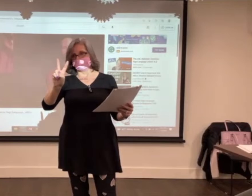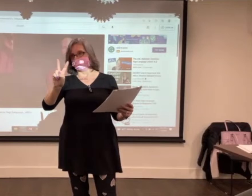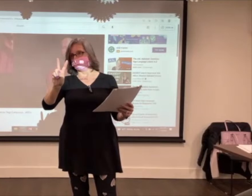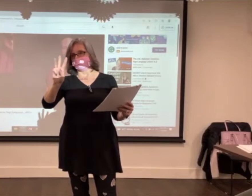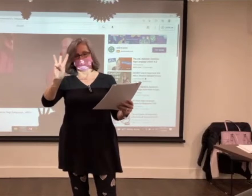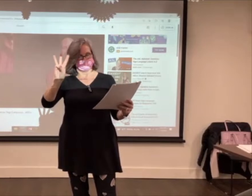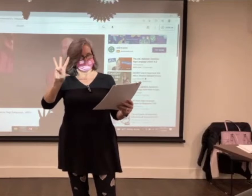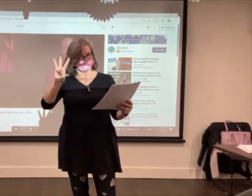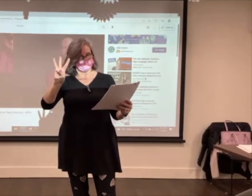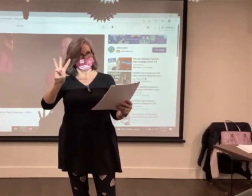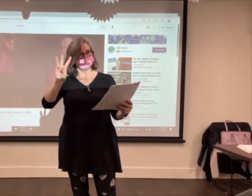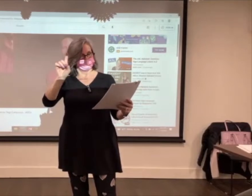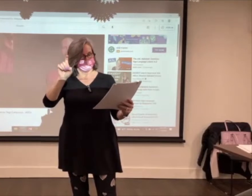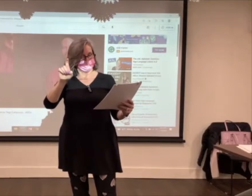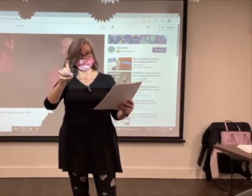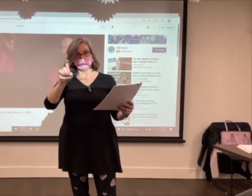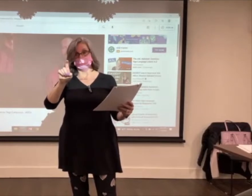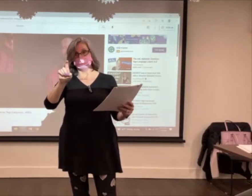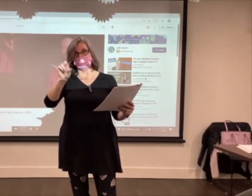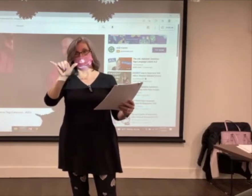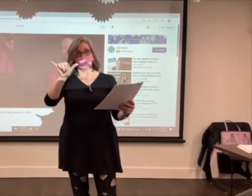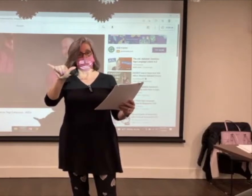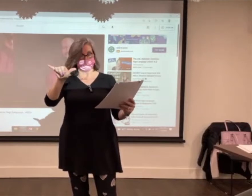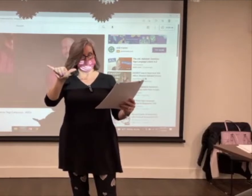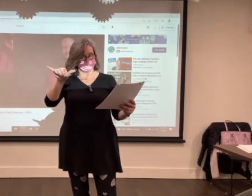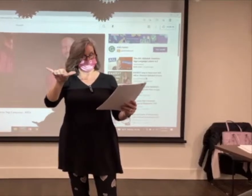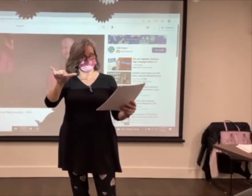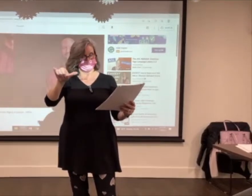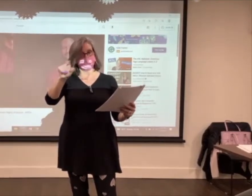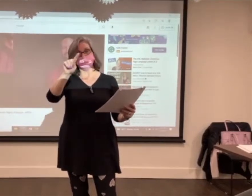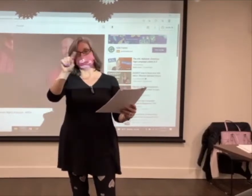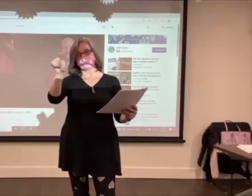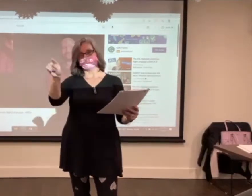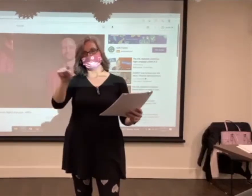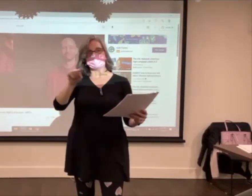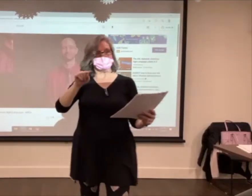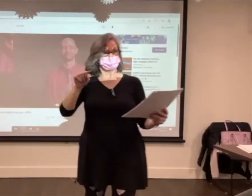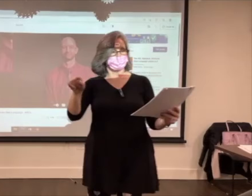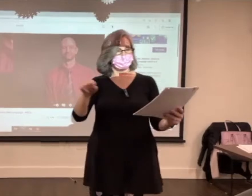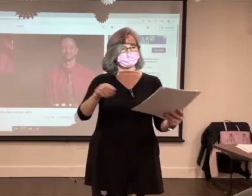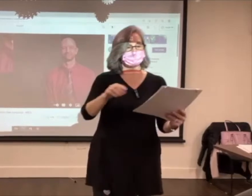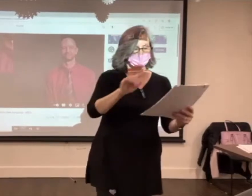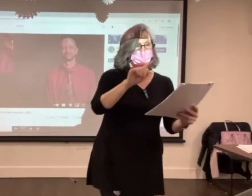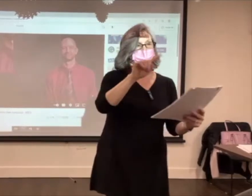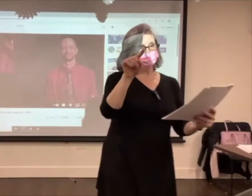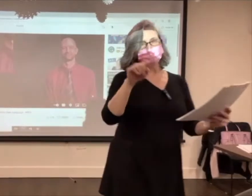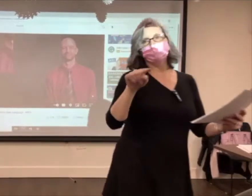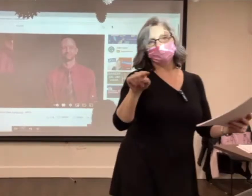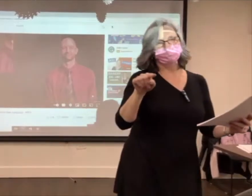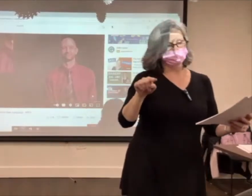V, W, X, Y, and then the next one that's moving is Z, and the Z is also